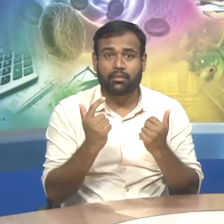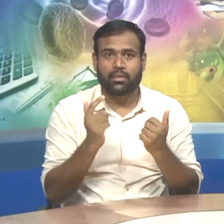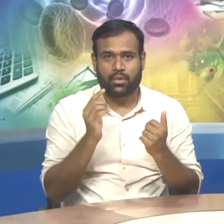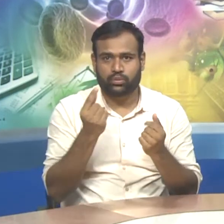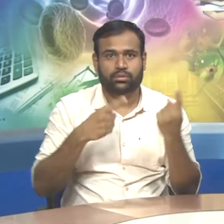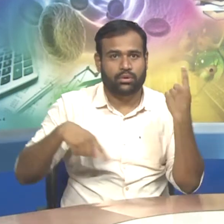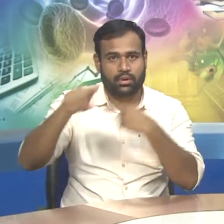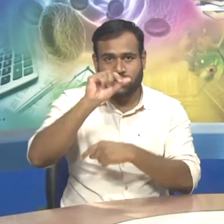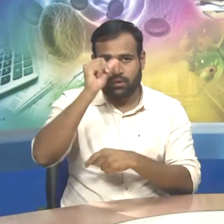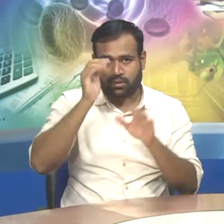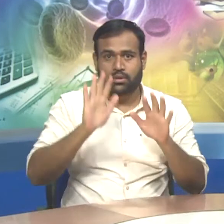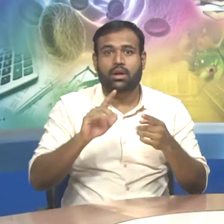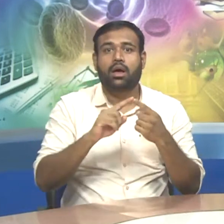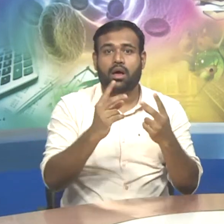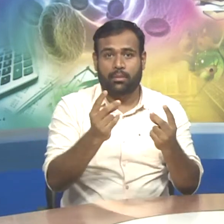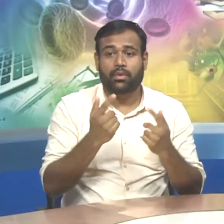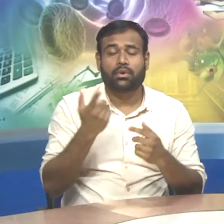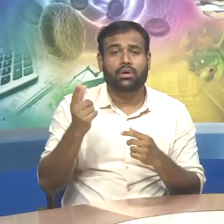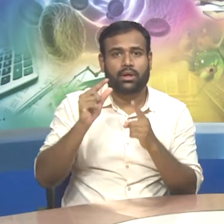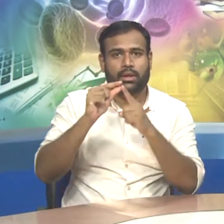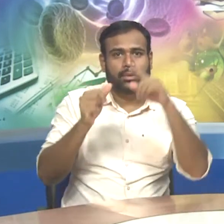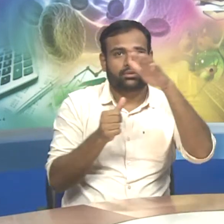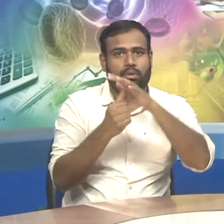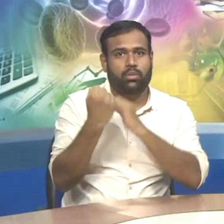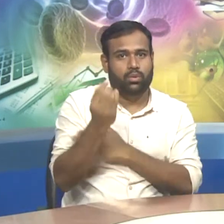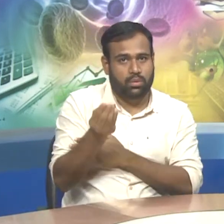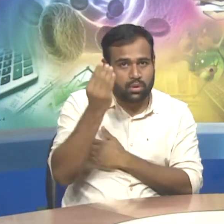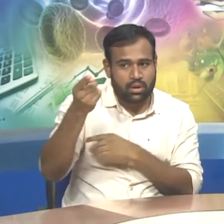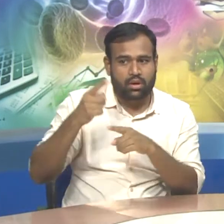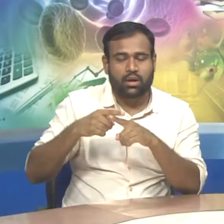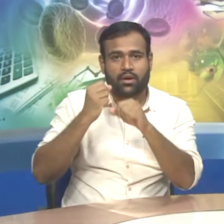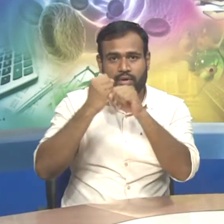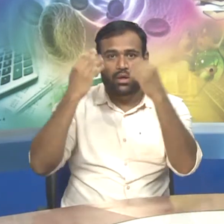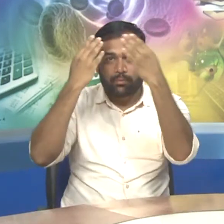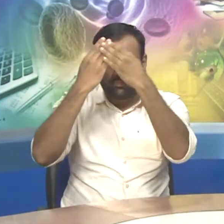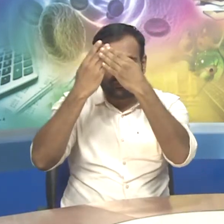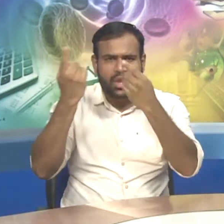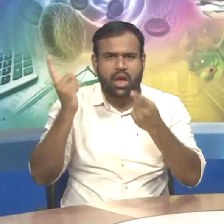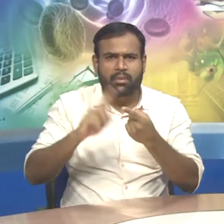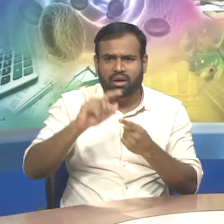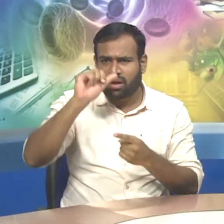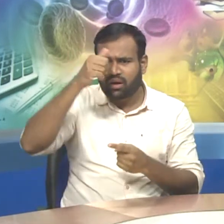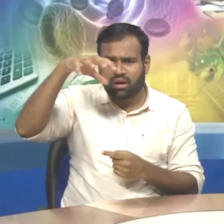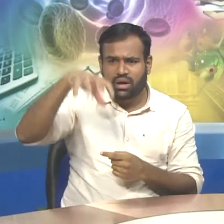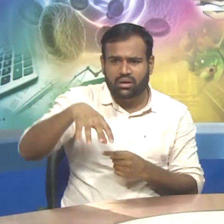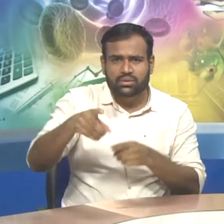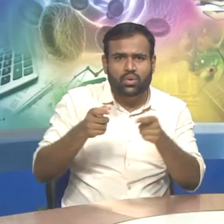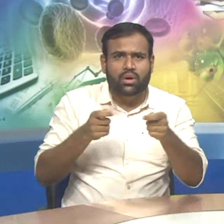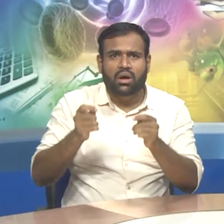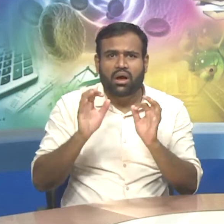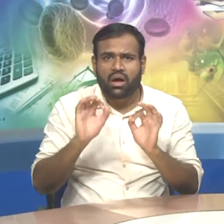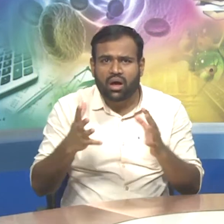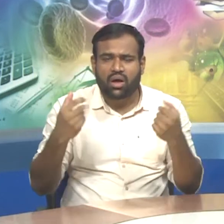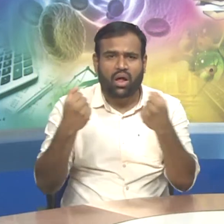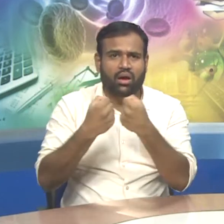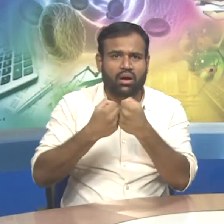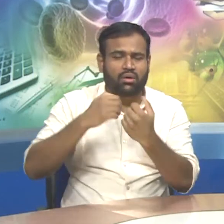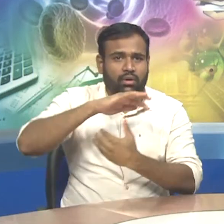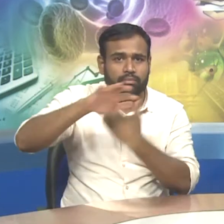This word is proclamation of emergency. Period of governance under an altered constitutional setup